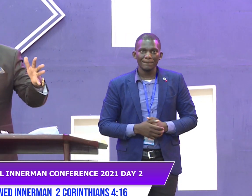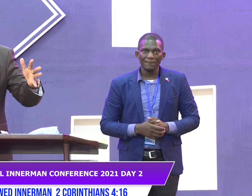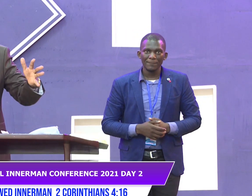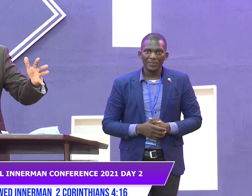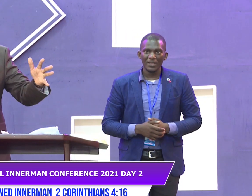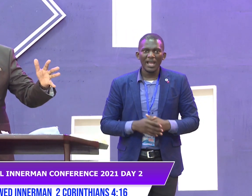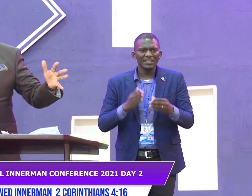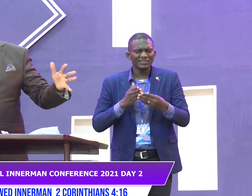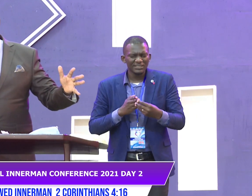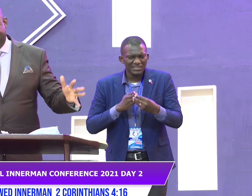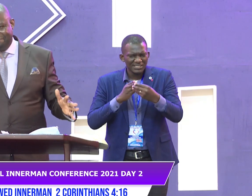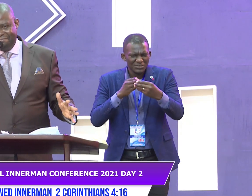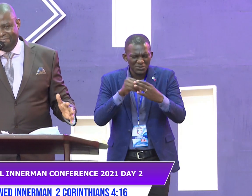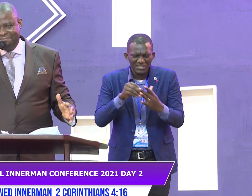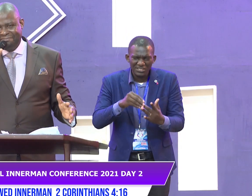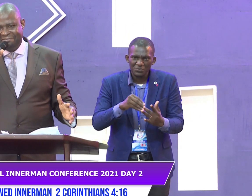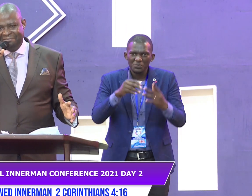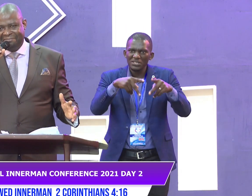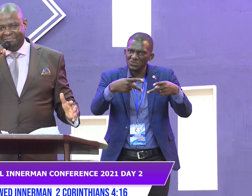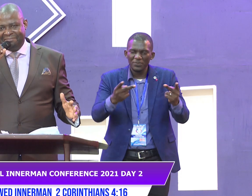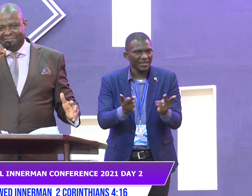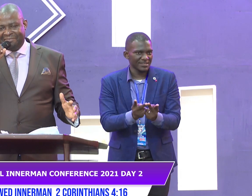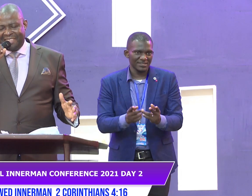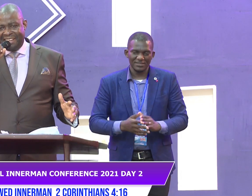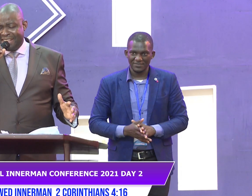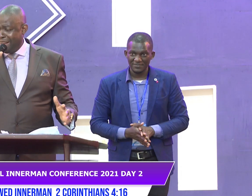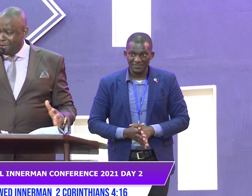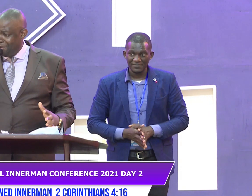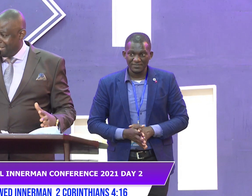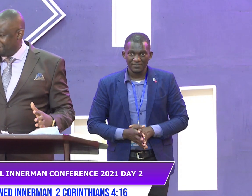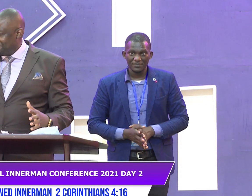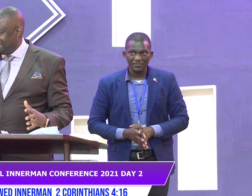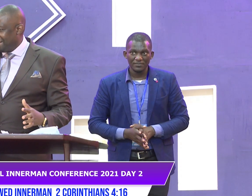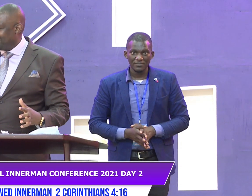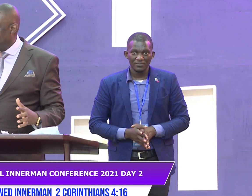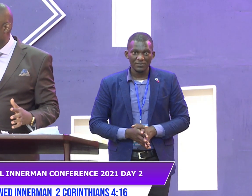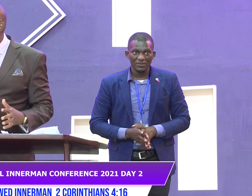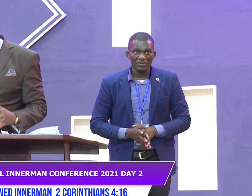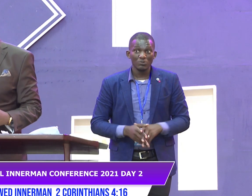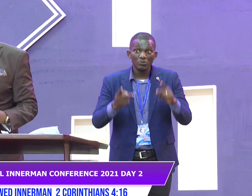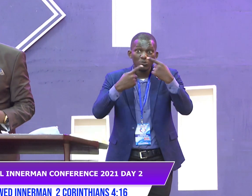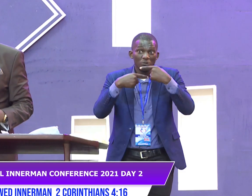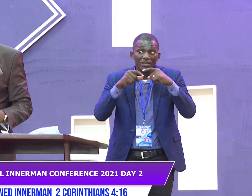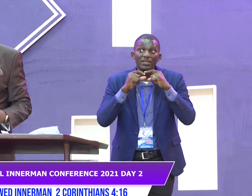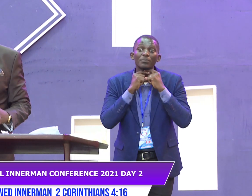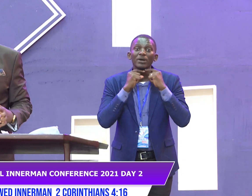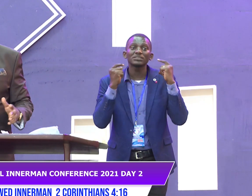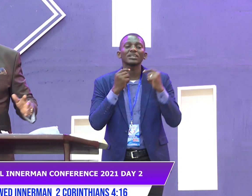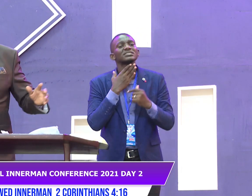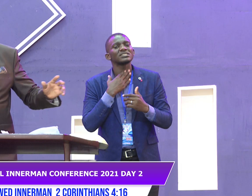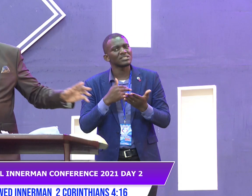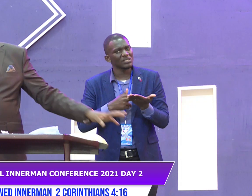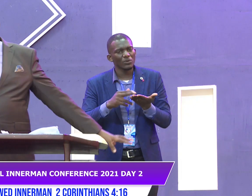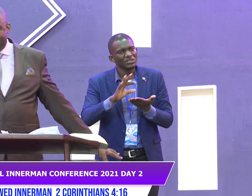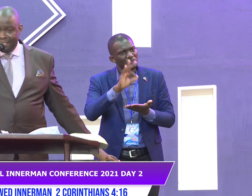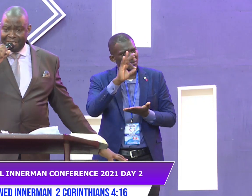And then you enter where you would not enter on your own. As the preachers, we